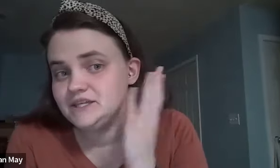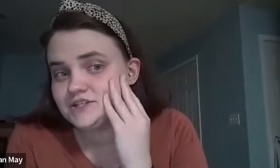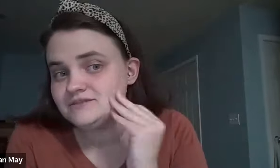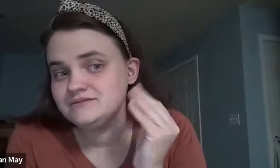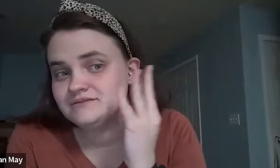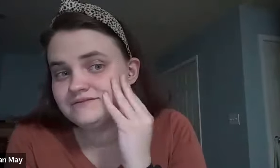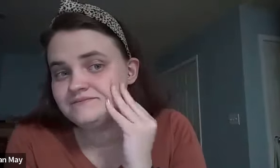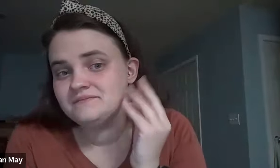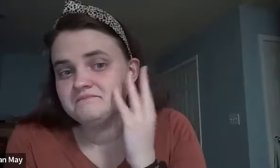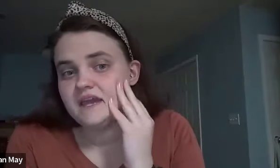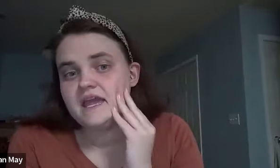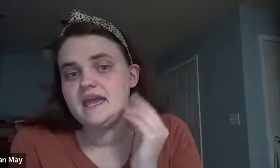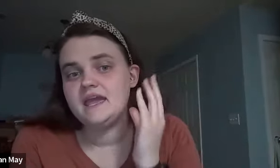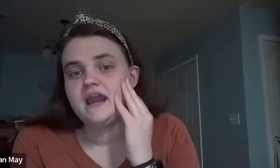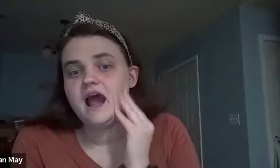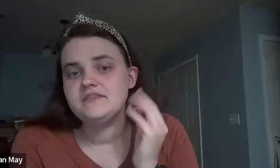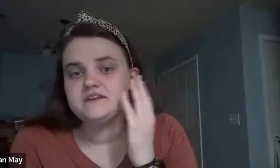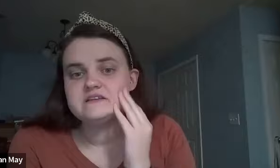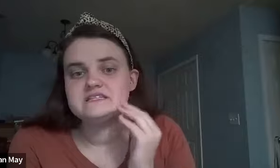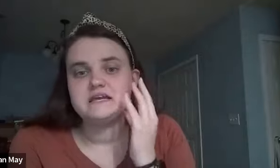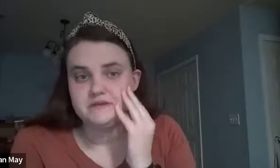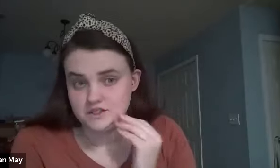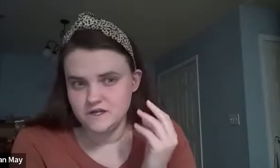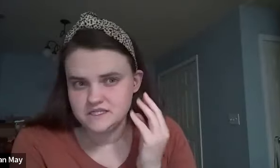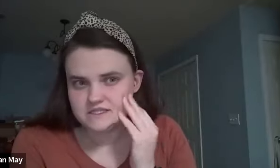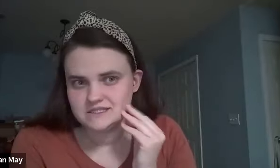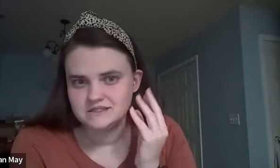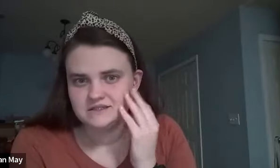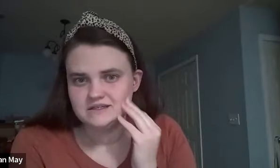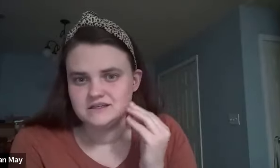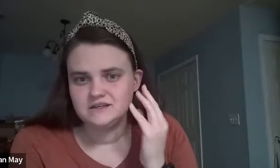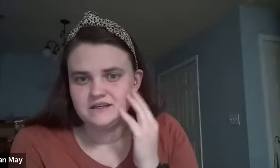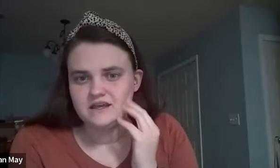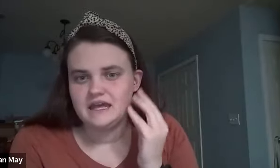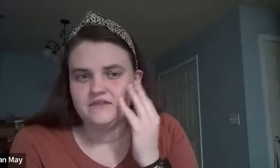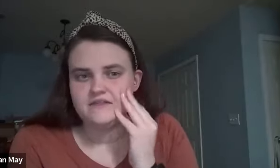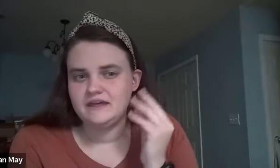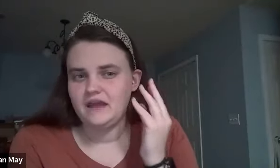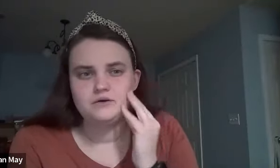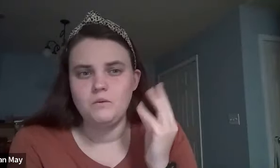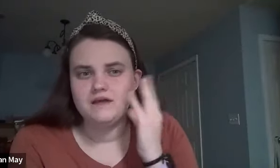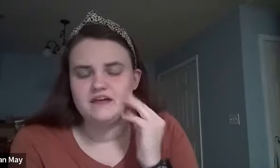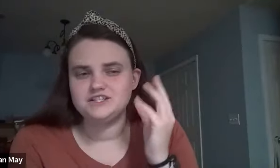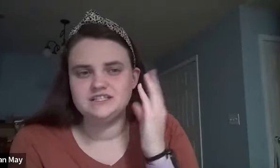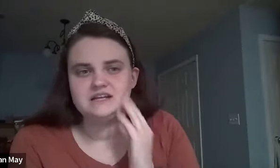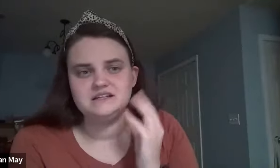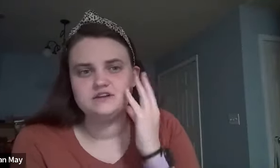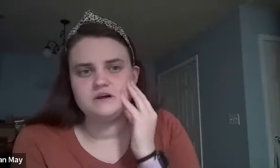peach. And I think of this as like peach fuzz. And like, I don't know why it clicks so well to